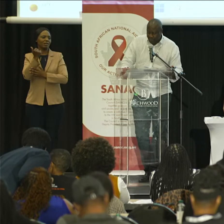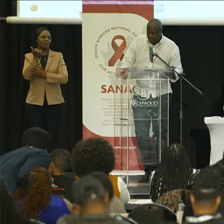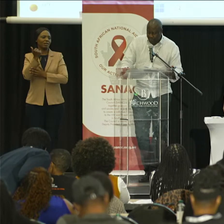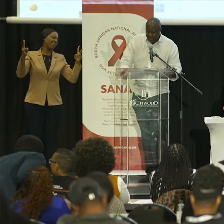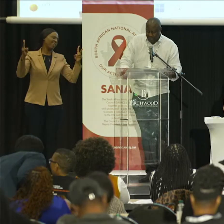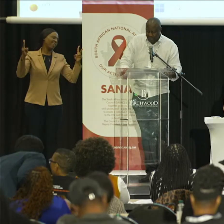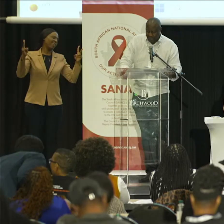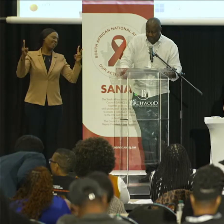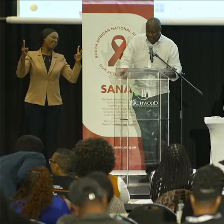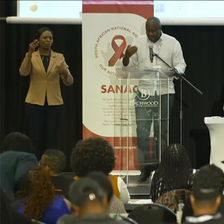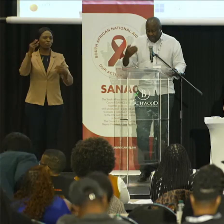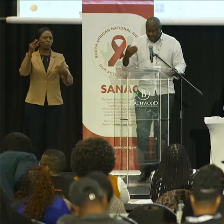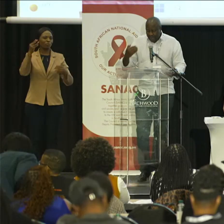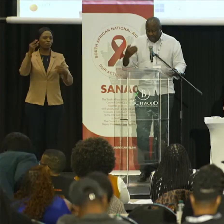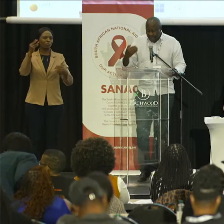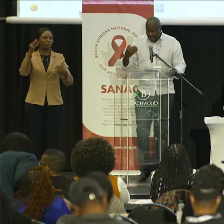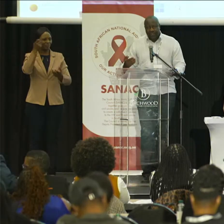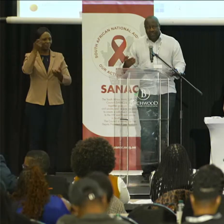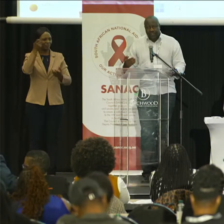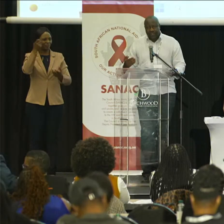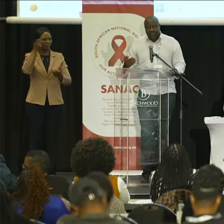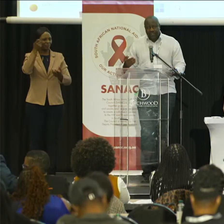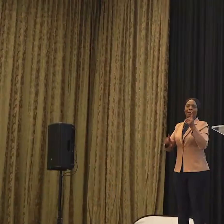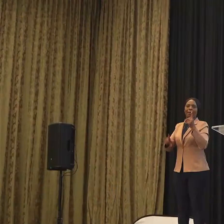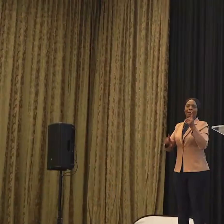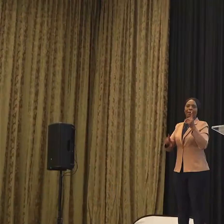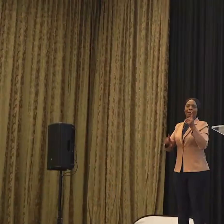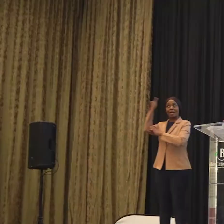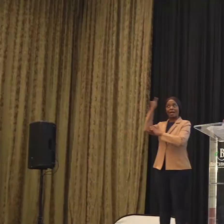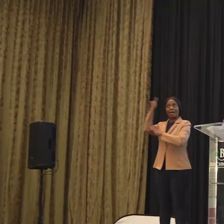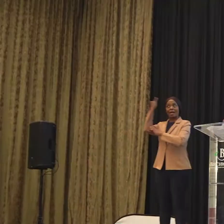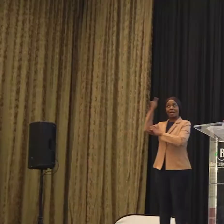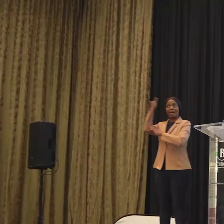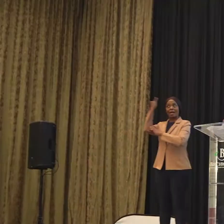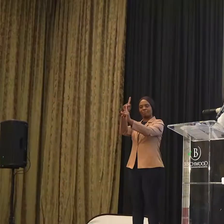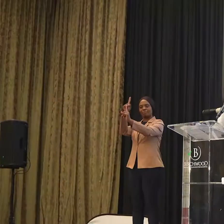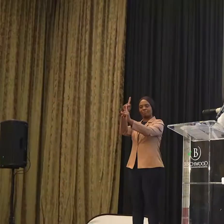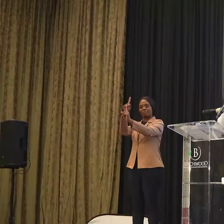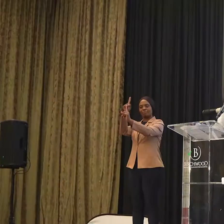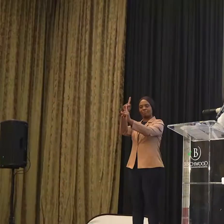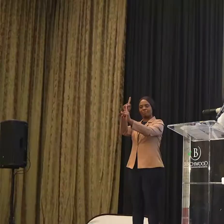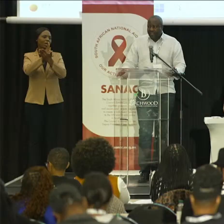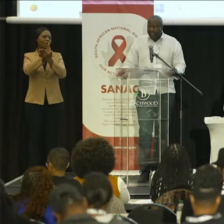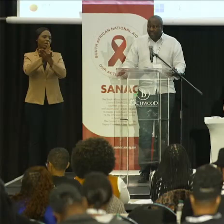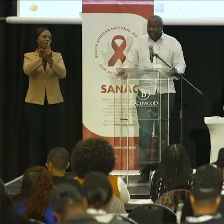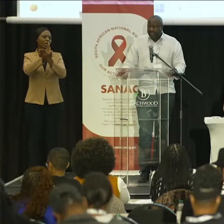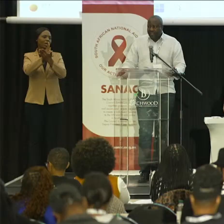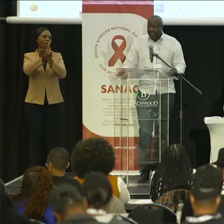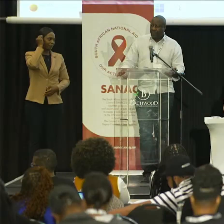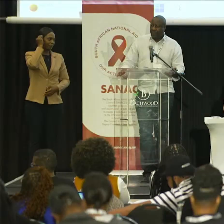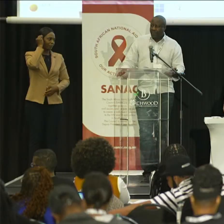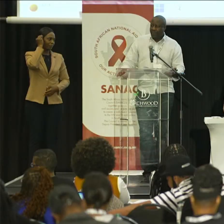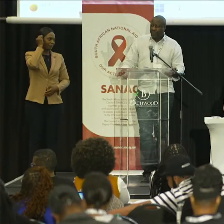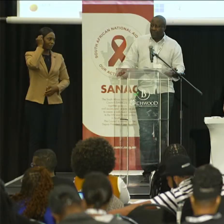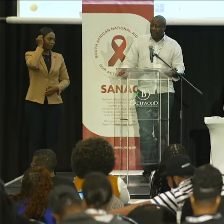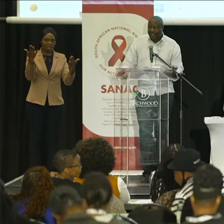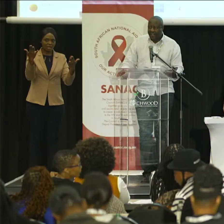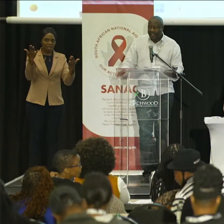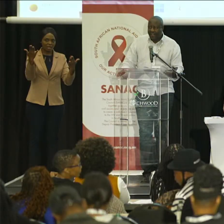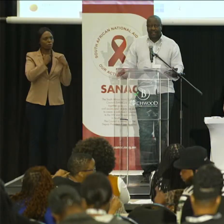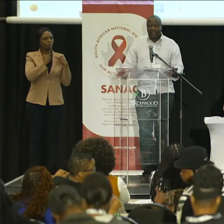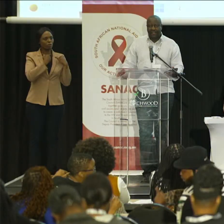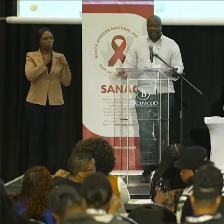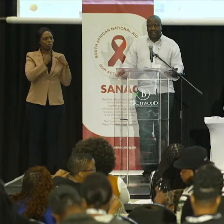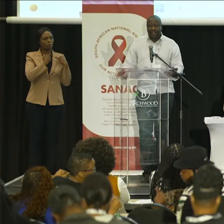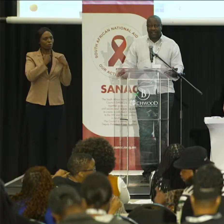it. And the idea is to share information. So we started off with introductory